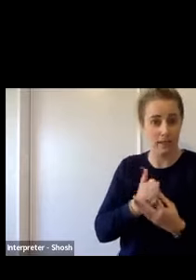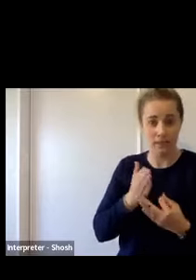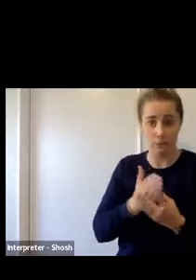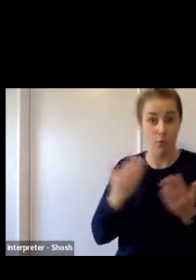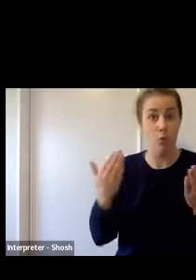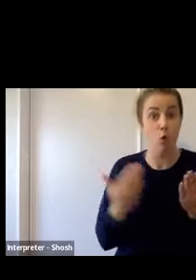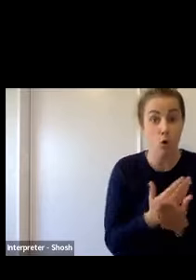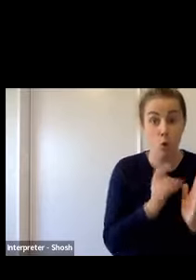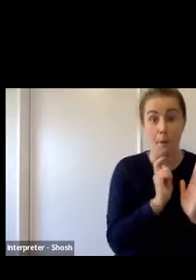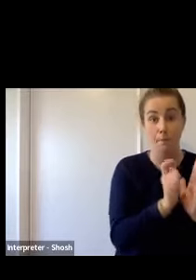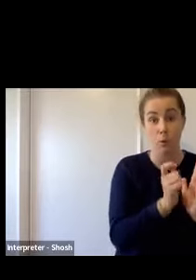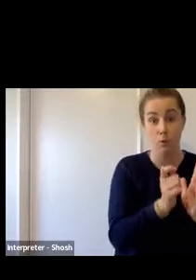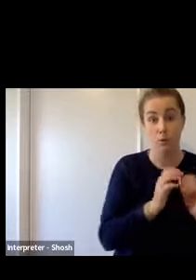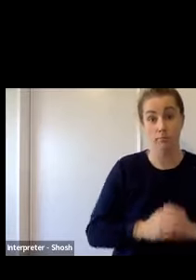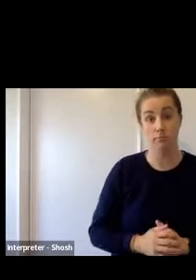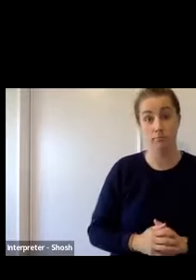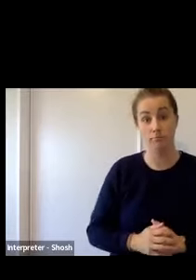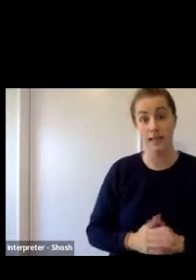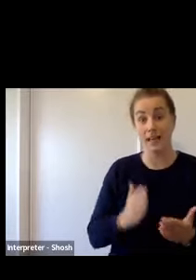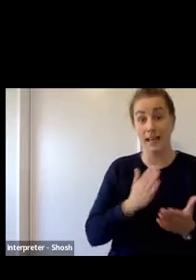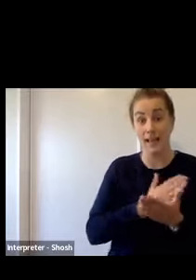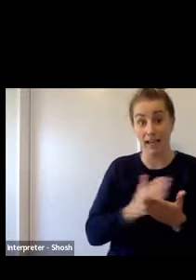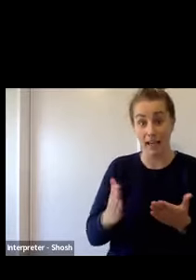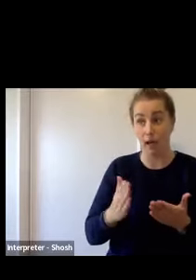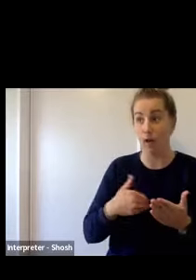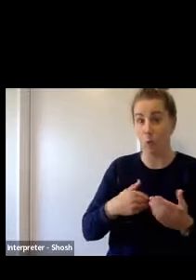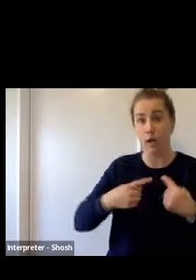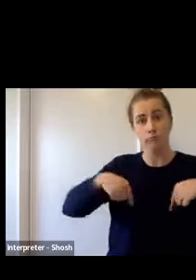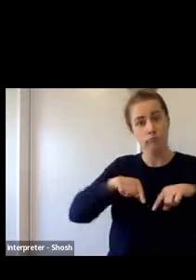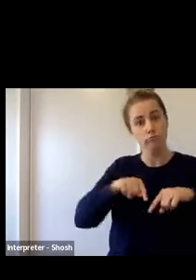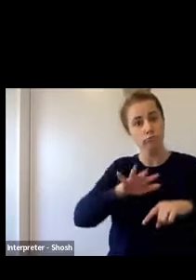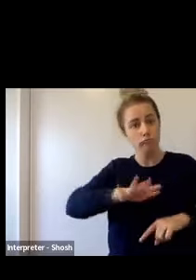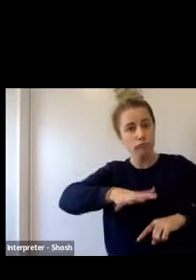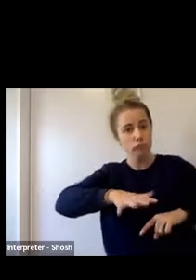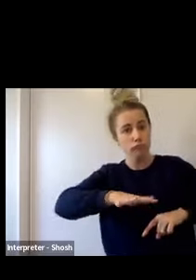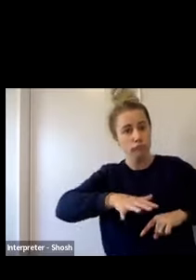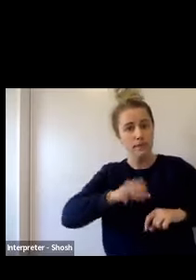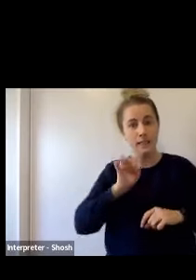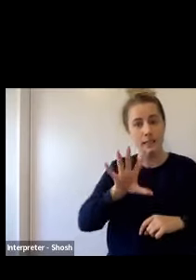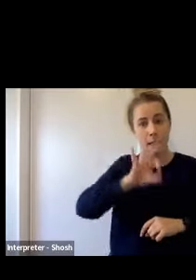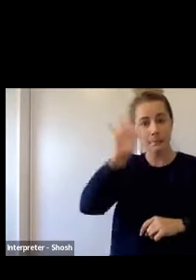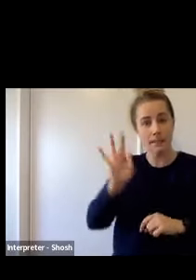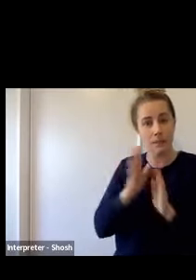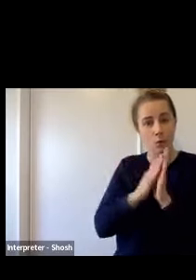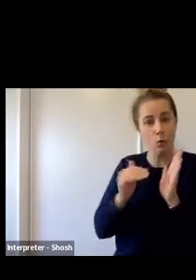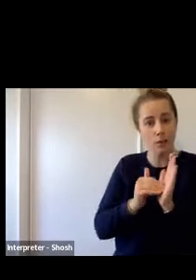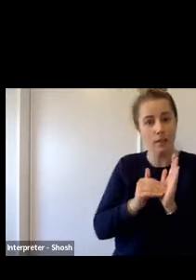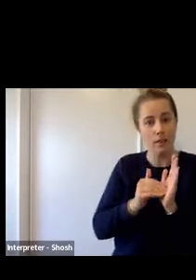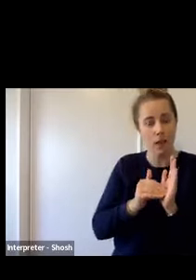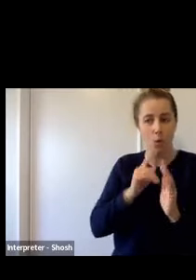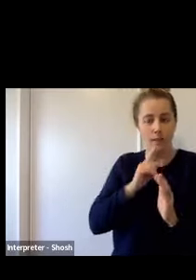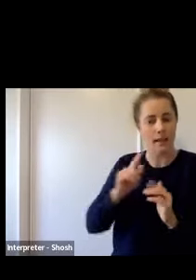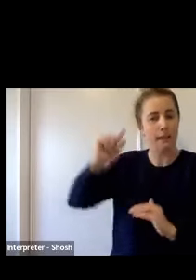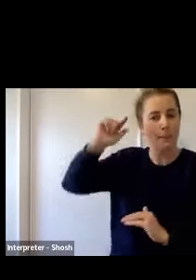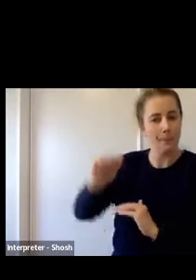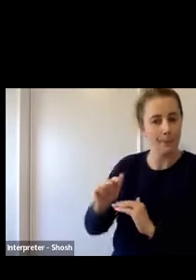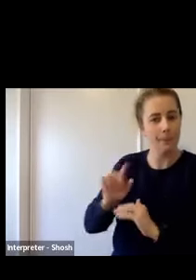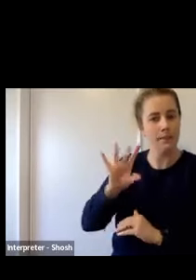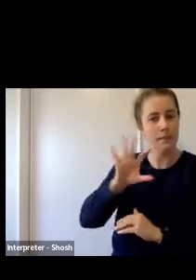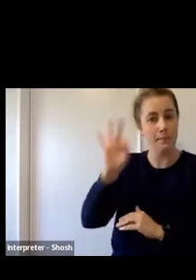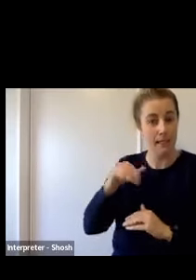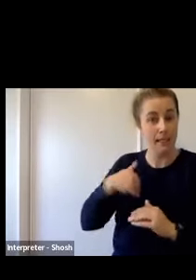builds. It's clear that despite a very conservative estimate of 10% of New Zealanders needing accessible